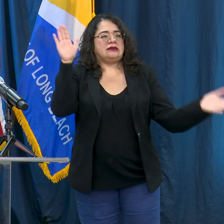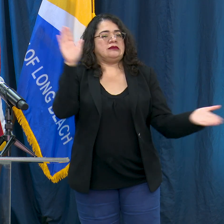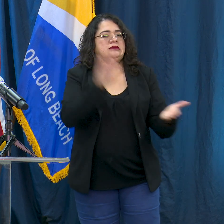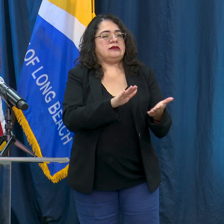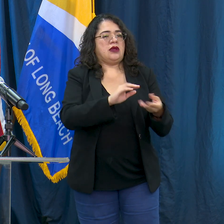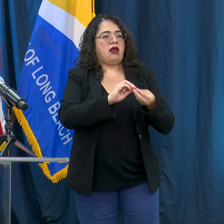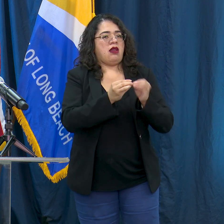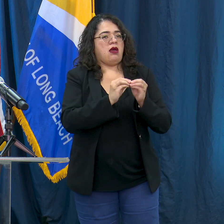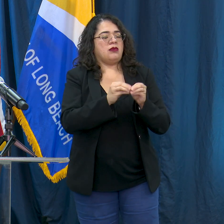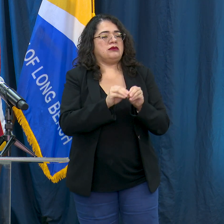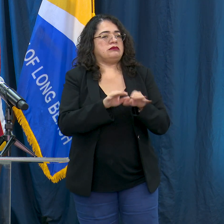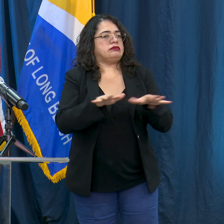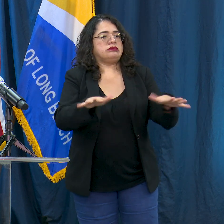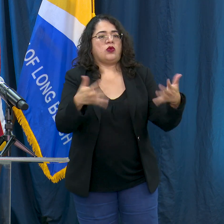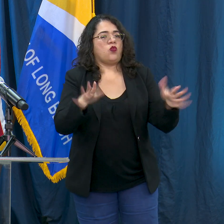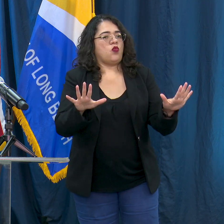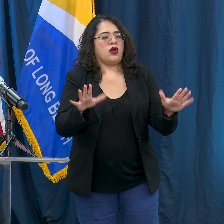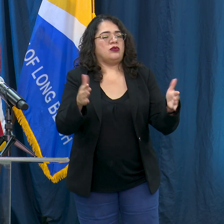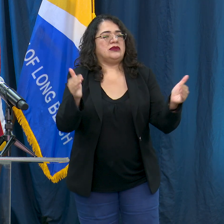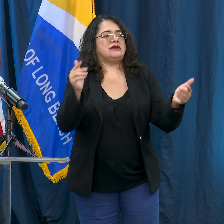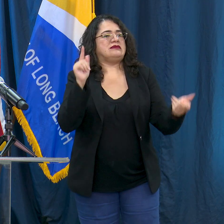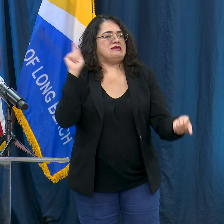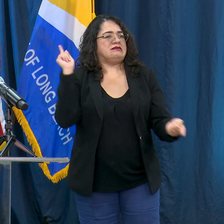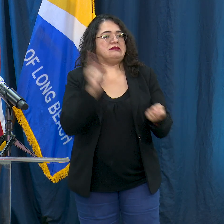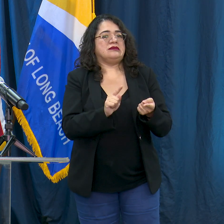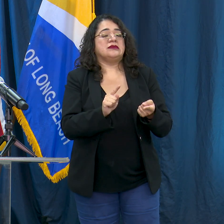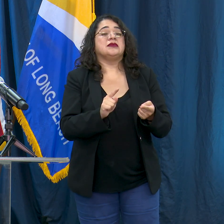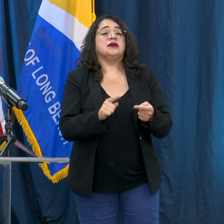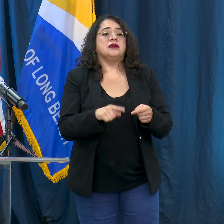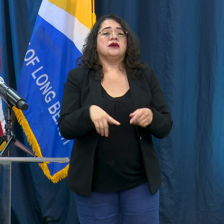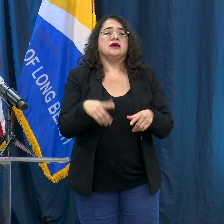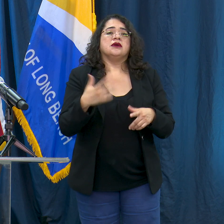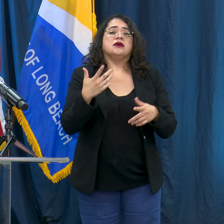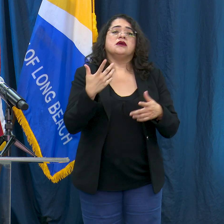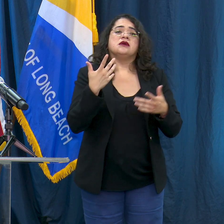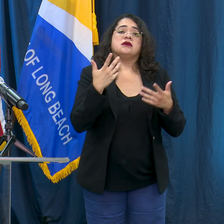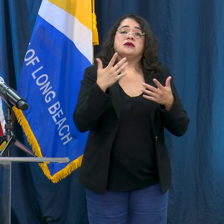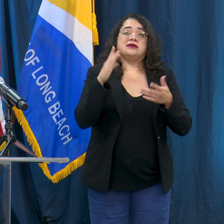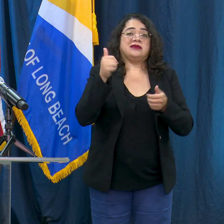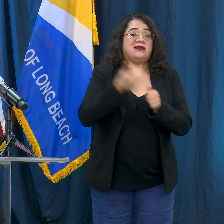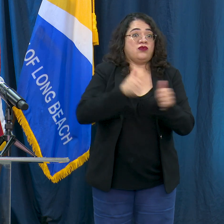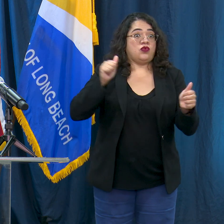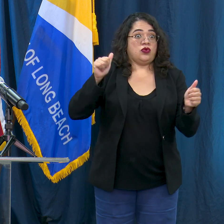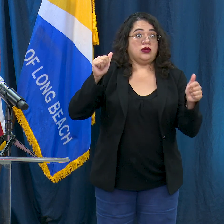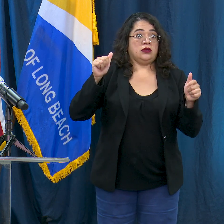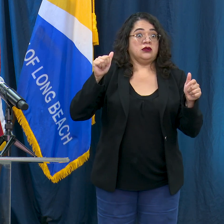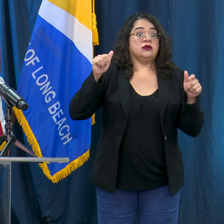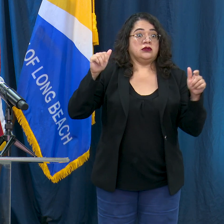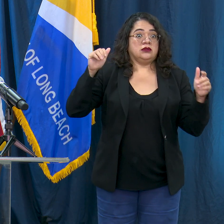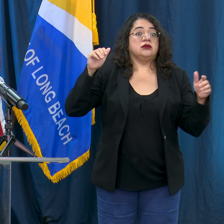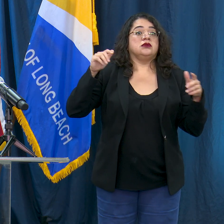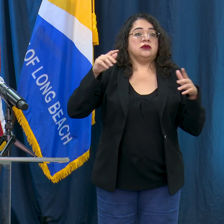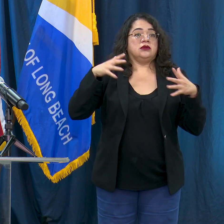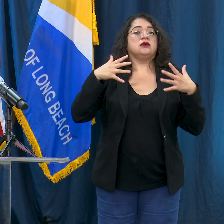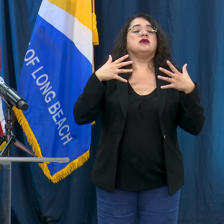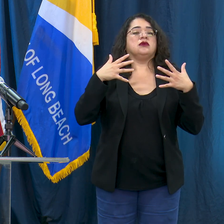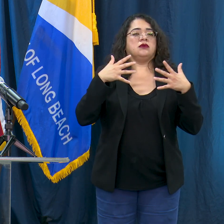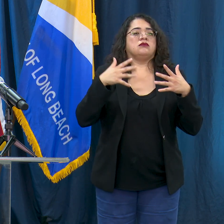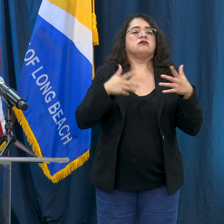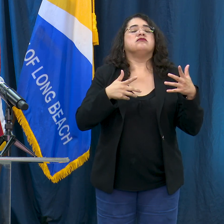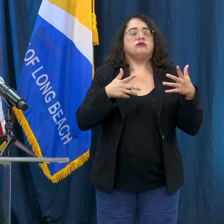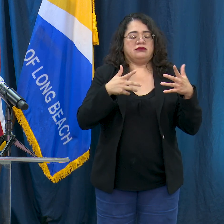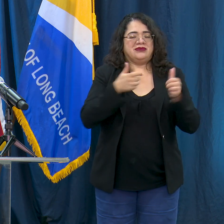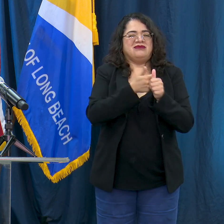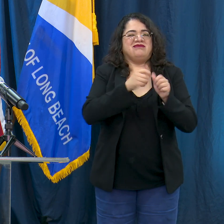spread. Our public health remains the top priority, and we have been and continue to make sort of local and